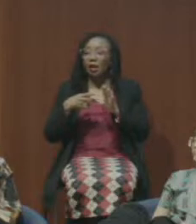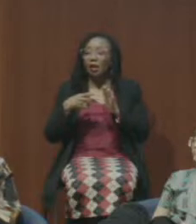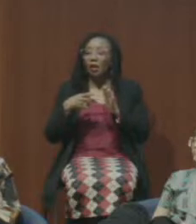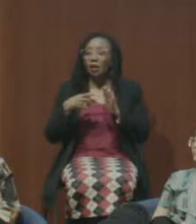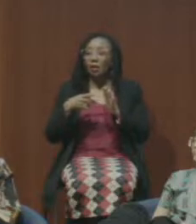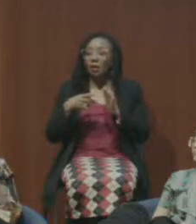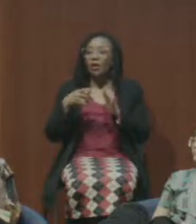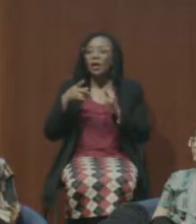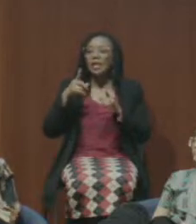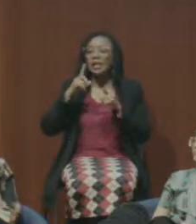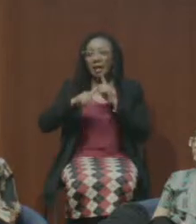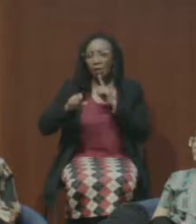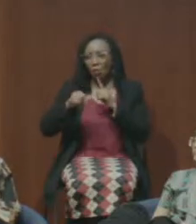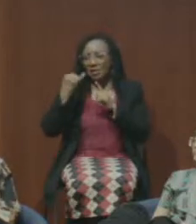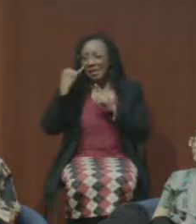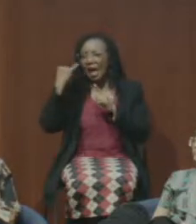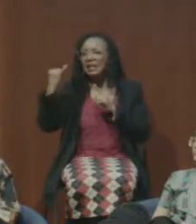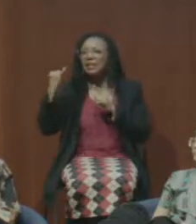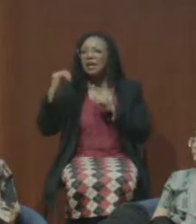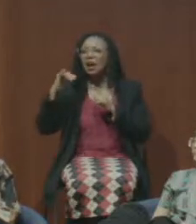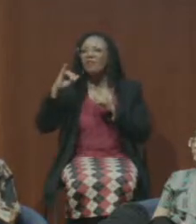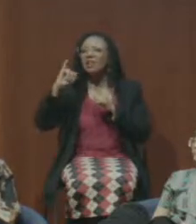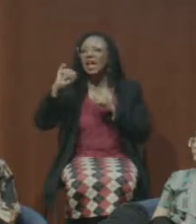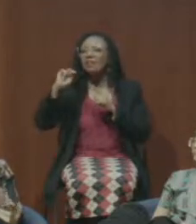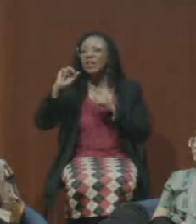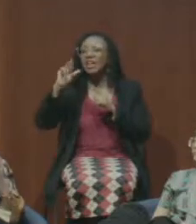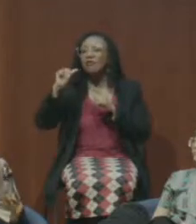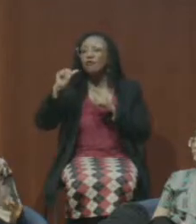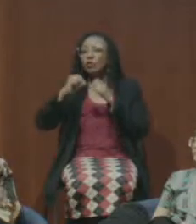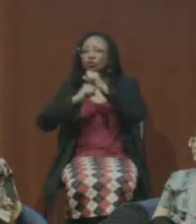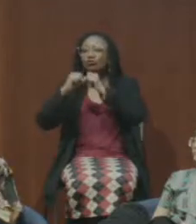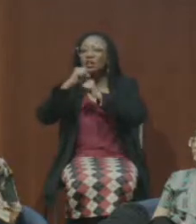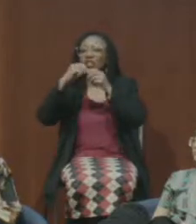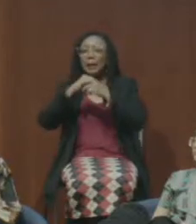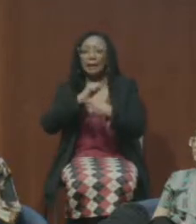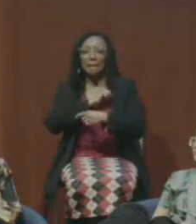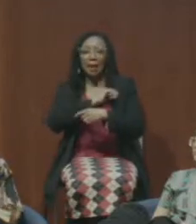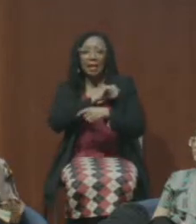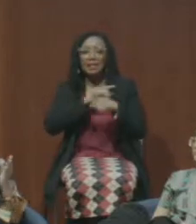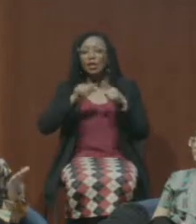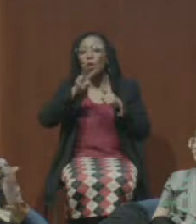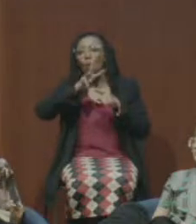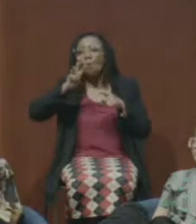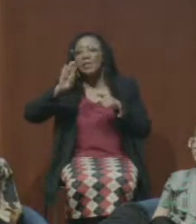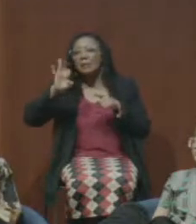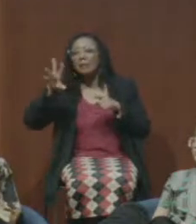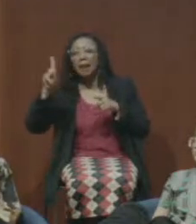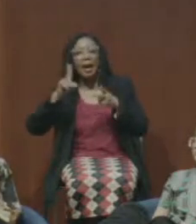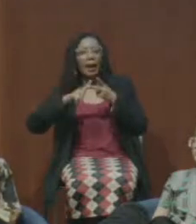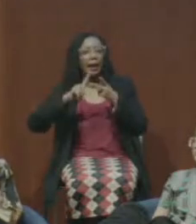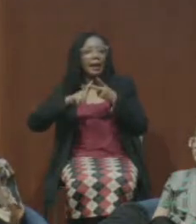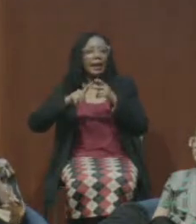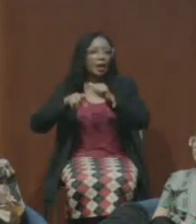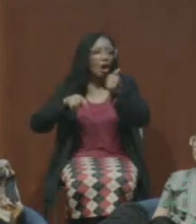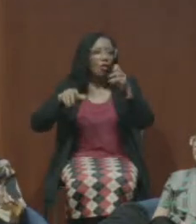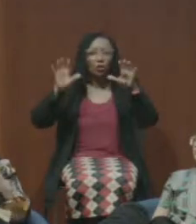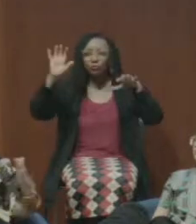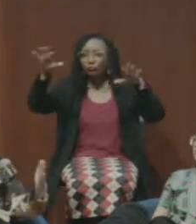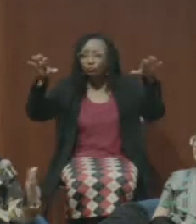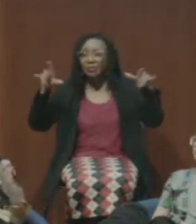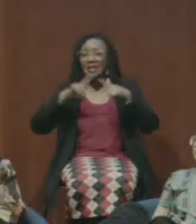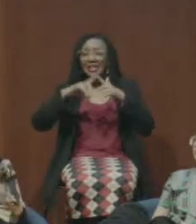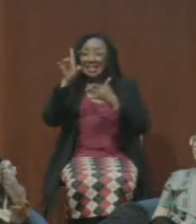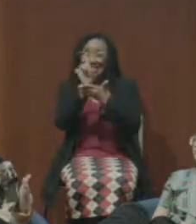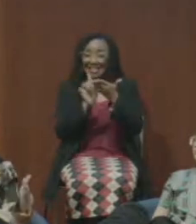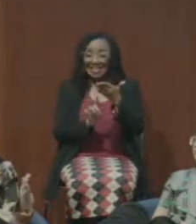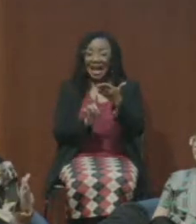has funded a lot of infrastructure in Palestine, in the West Bank, in Jenin, and so on. Now, the design